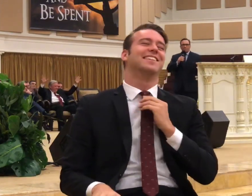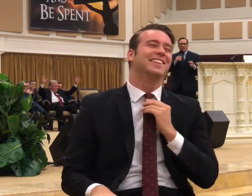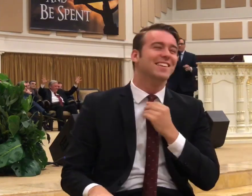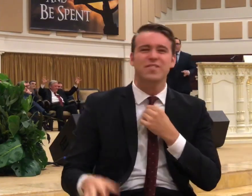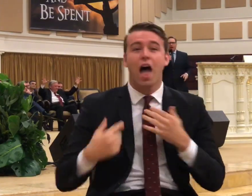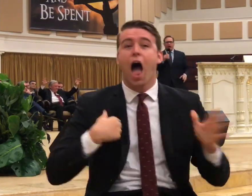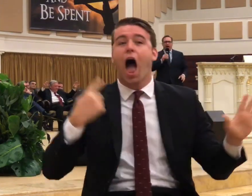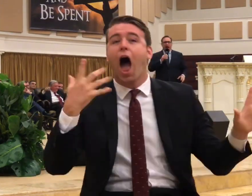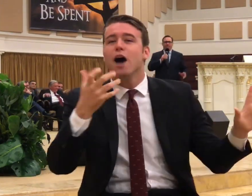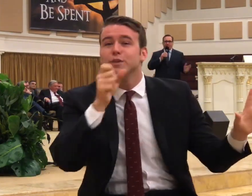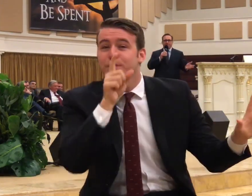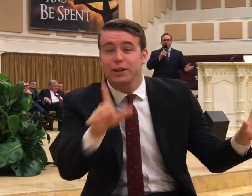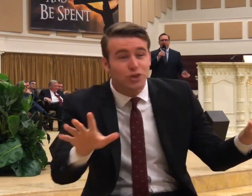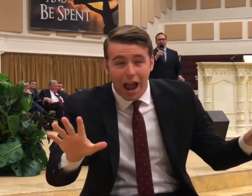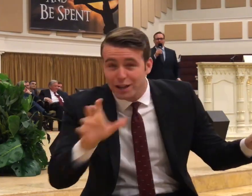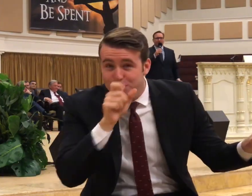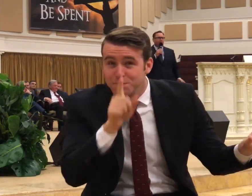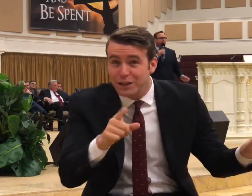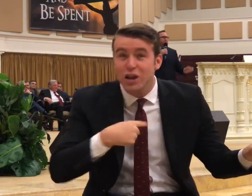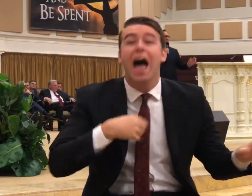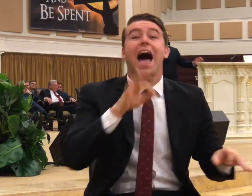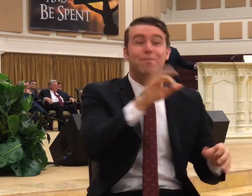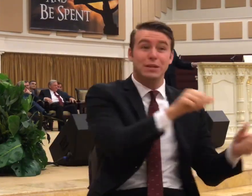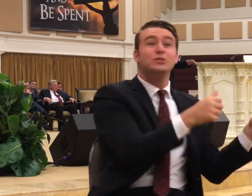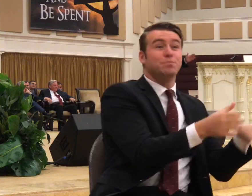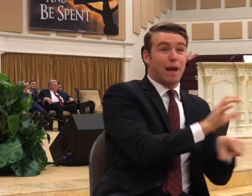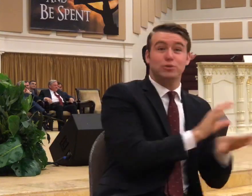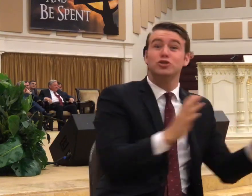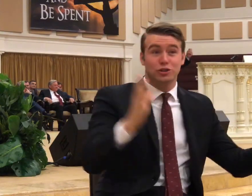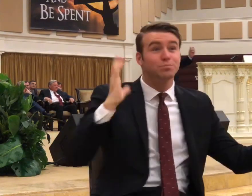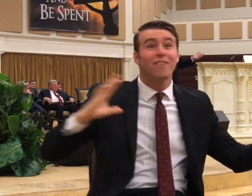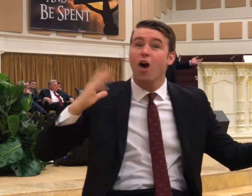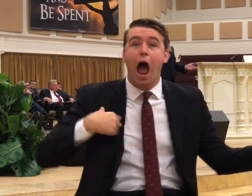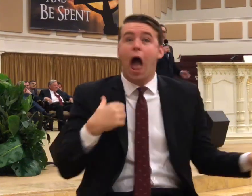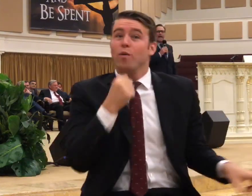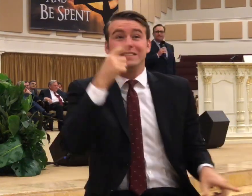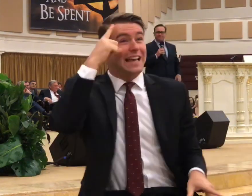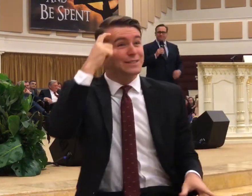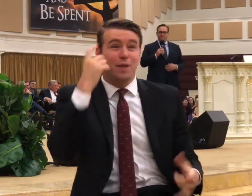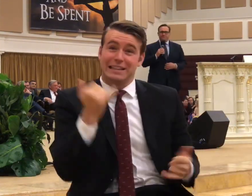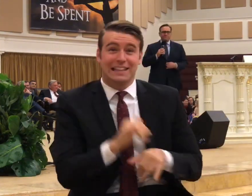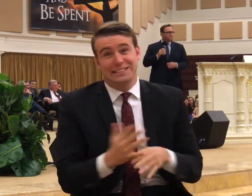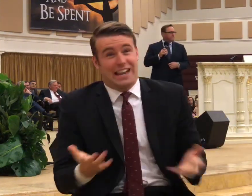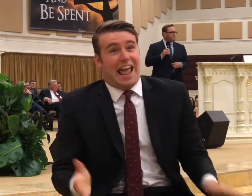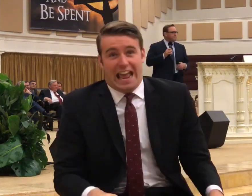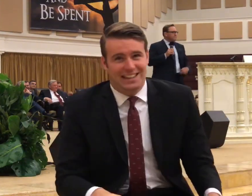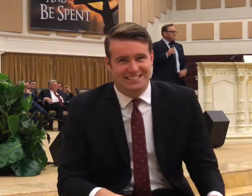I just wanted to make sure. I preached in Baptist churches before. I wasn't expecting it tonight.